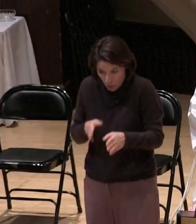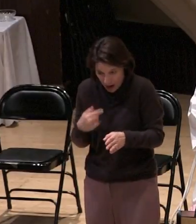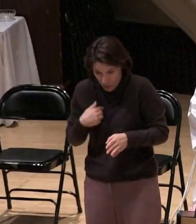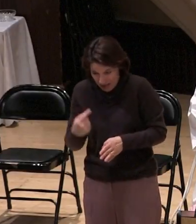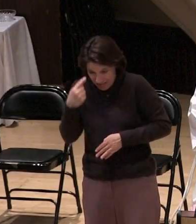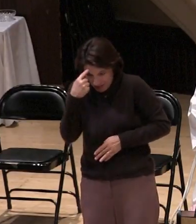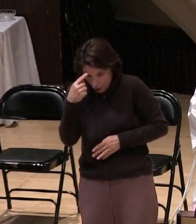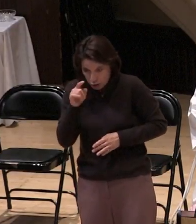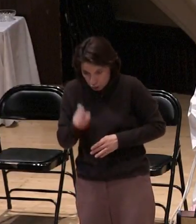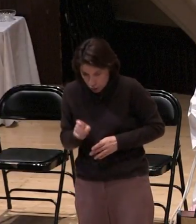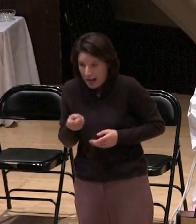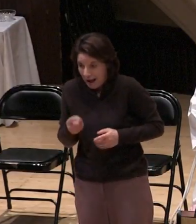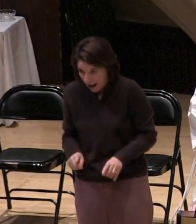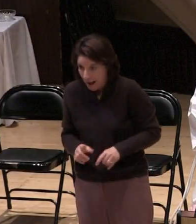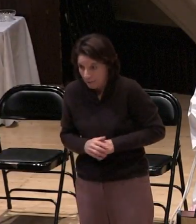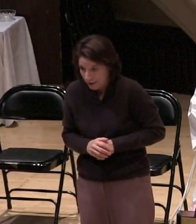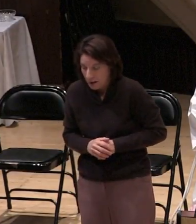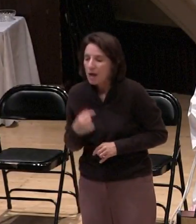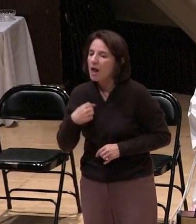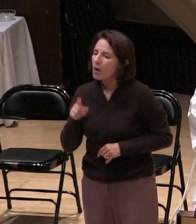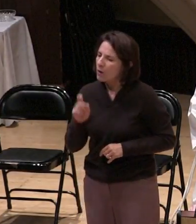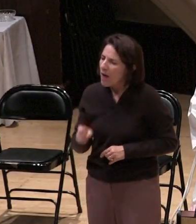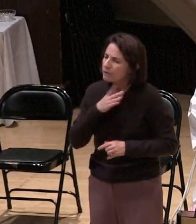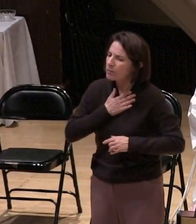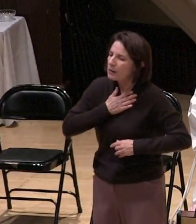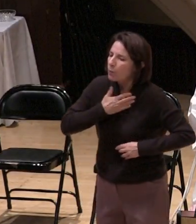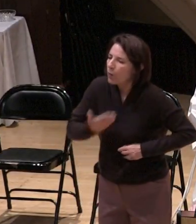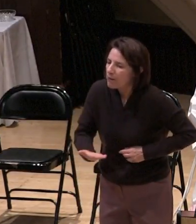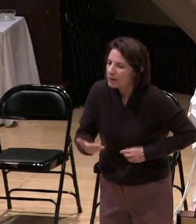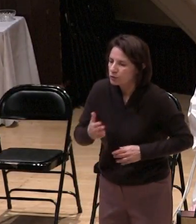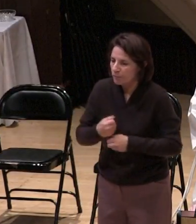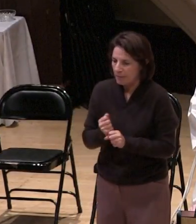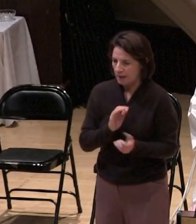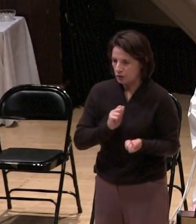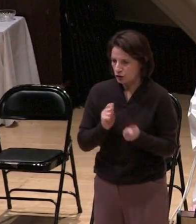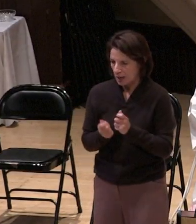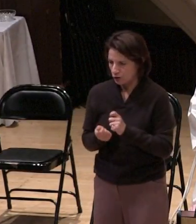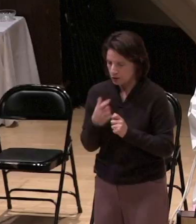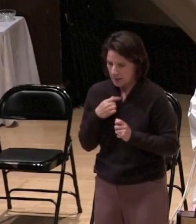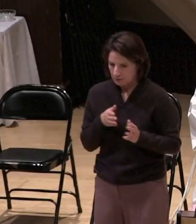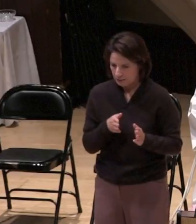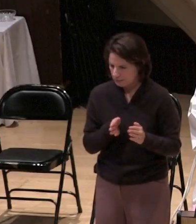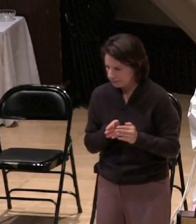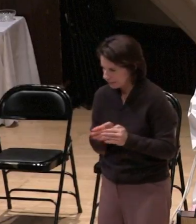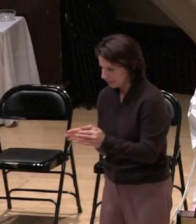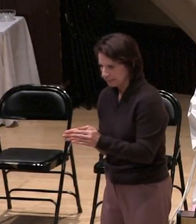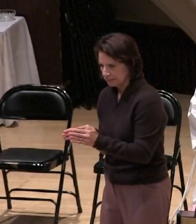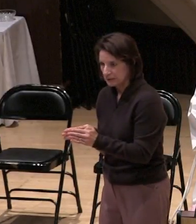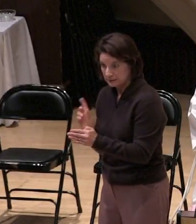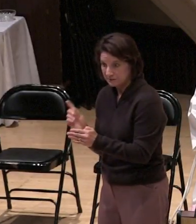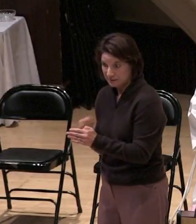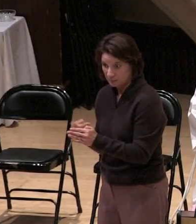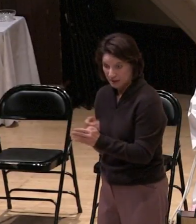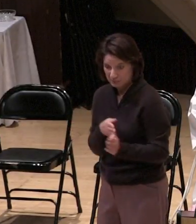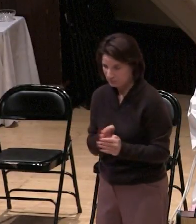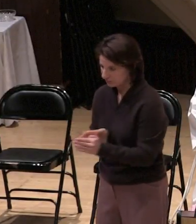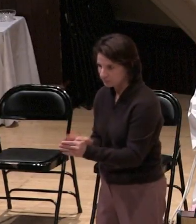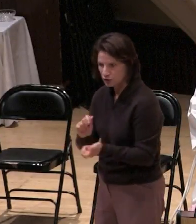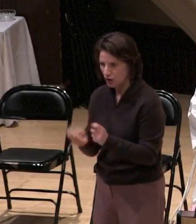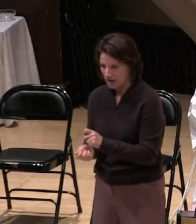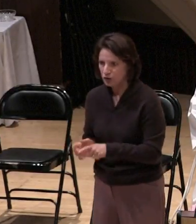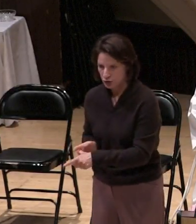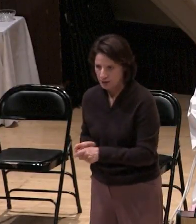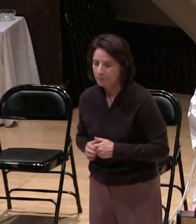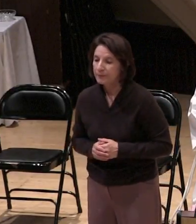go. We just have to be willing to make changes and go a different route sometimes. So Lou